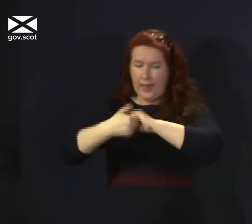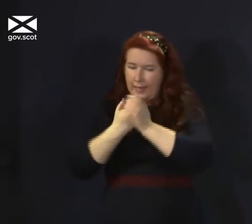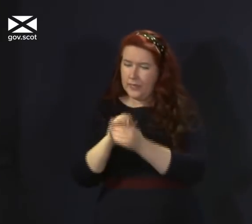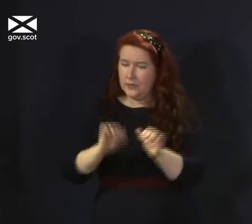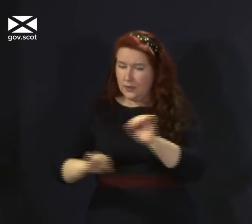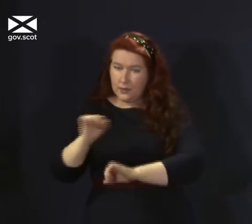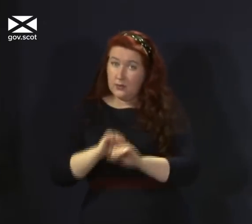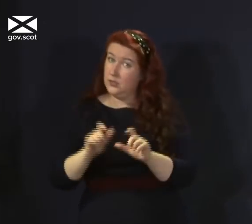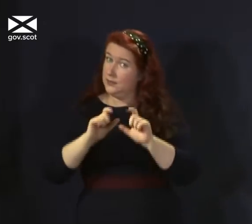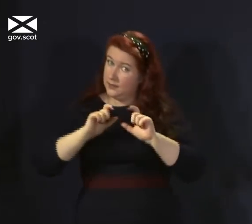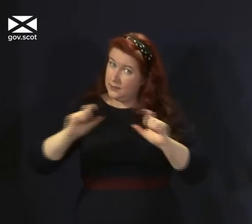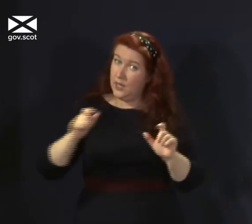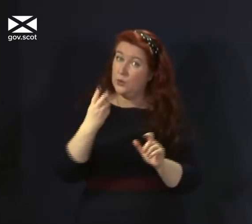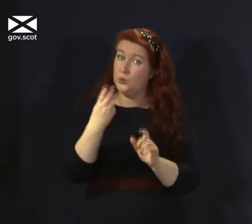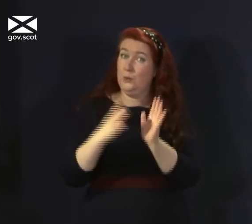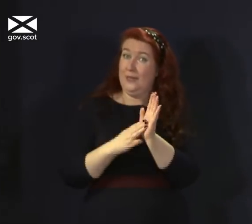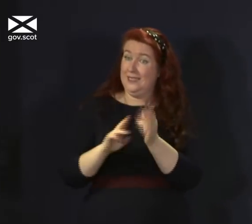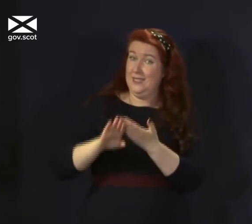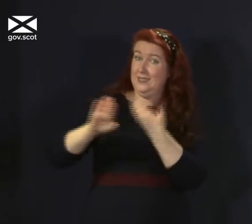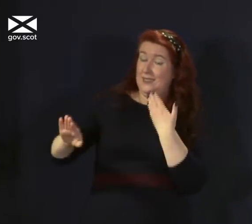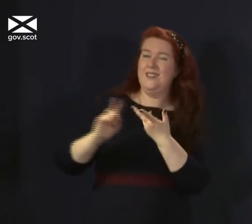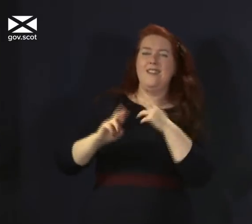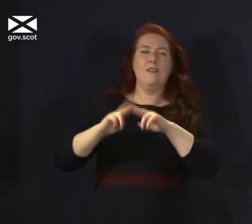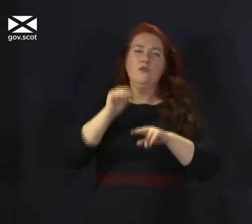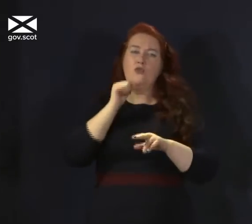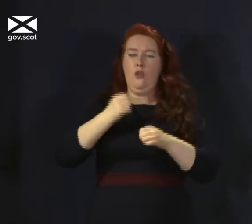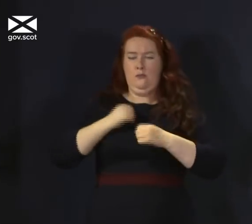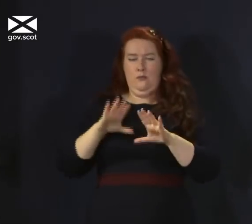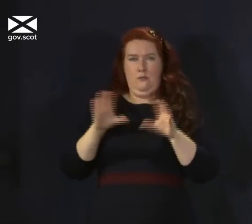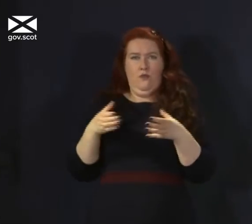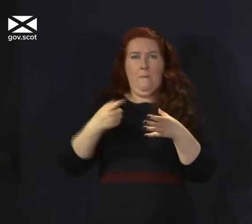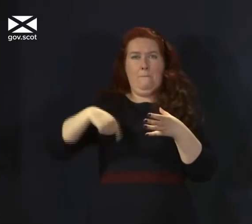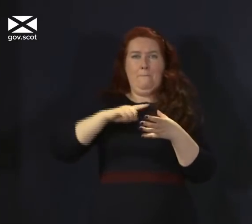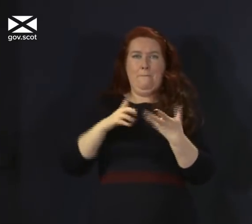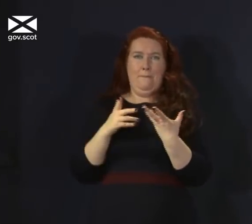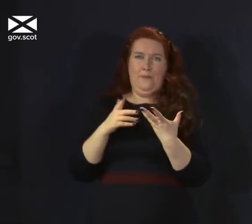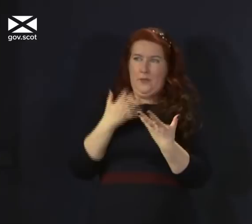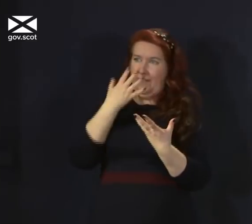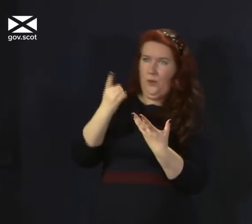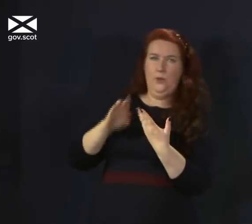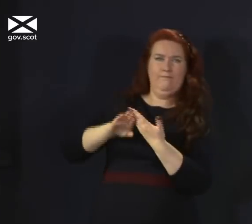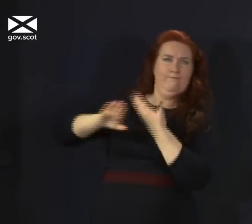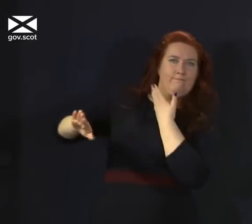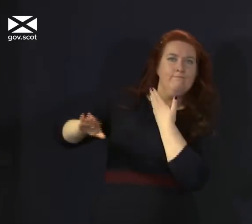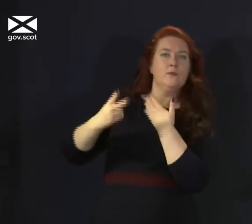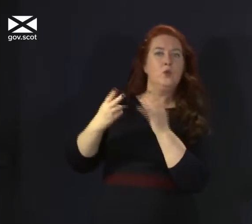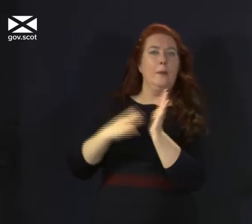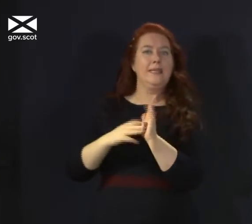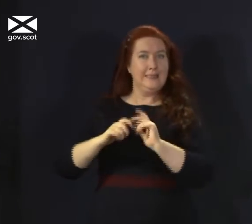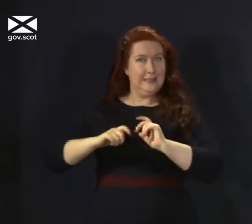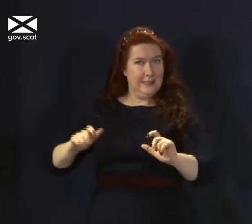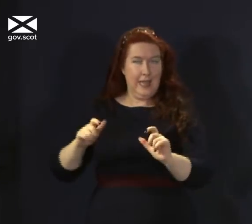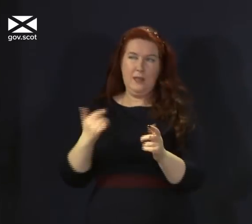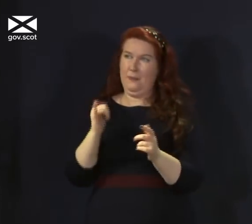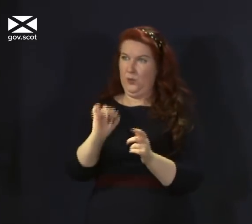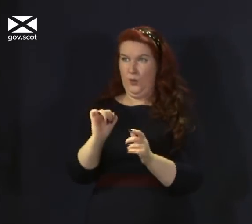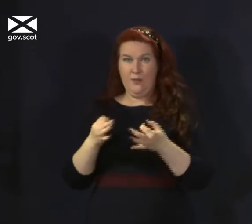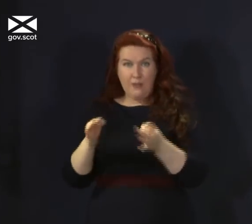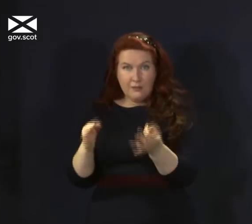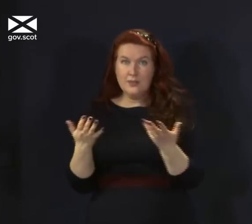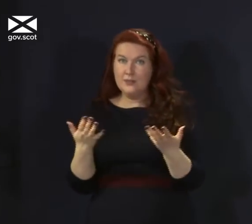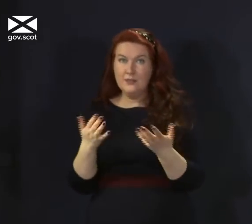Still use 2 metre distancing for people outside your own limited groups of family and friends when you're in your own home or in your garden,